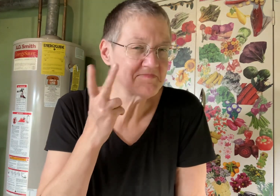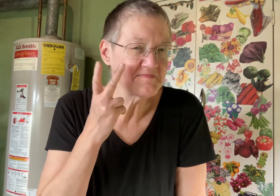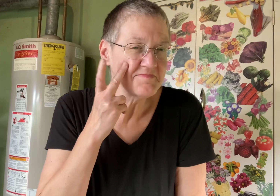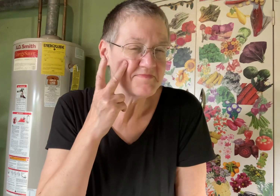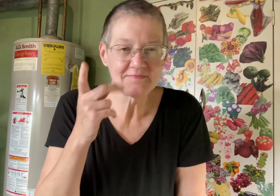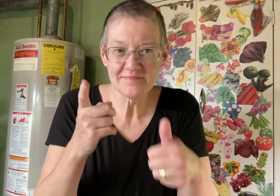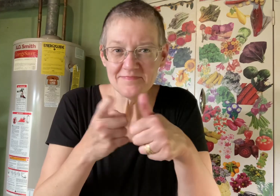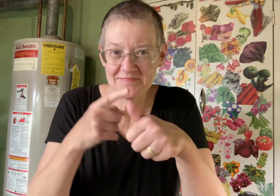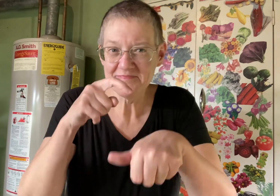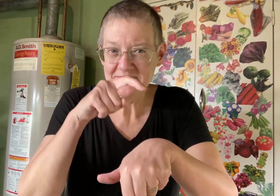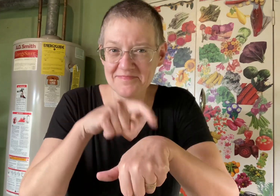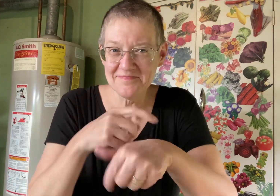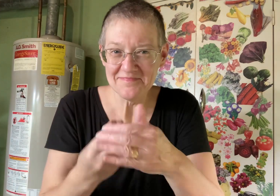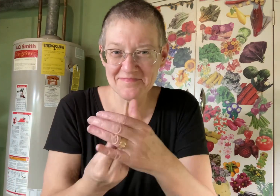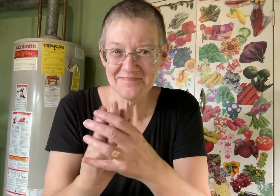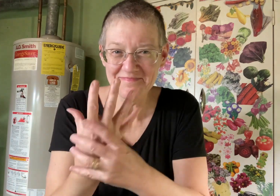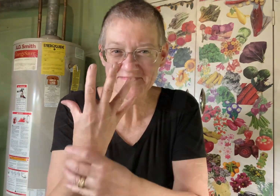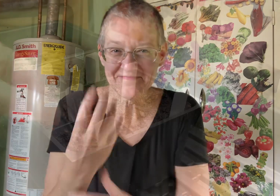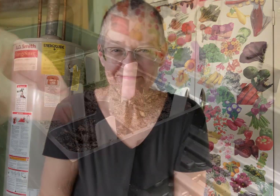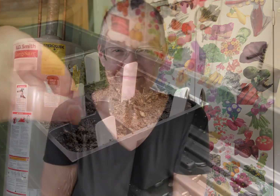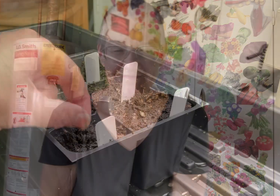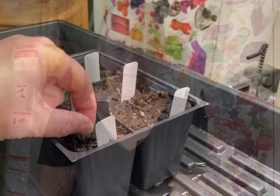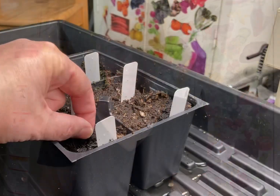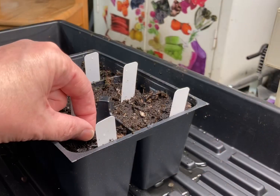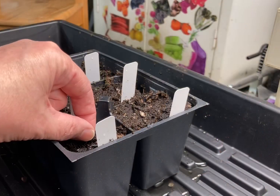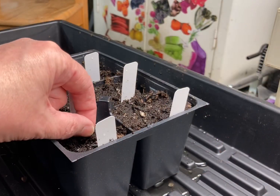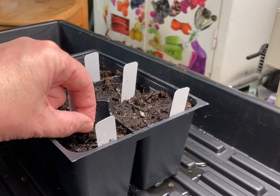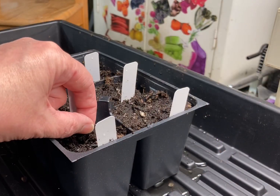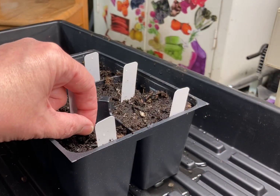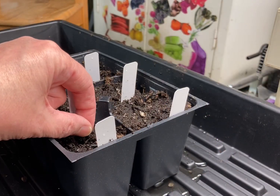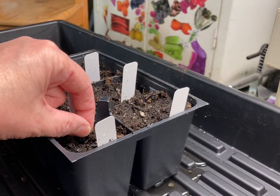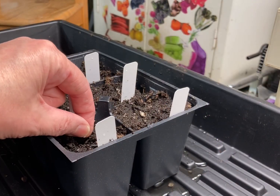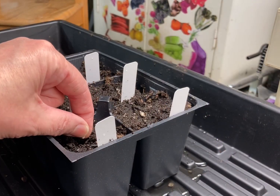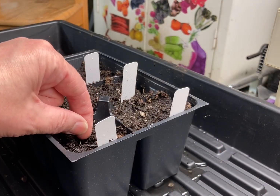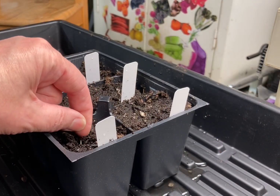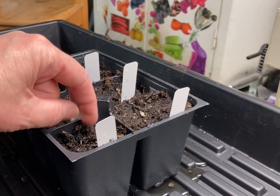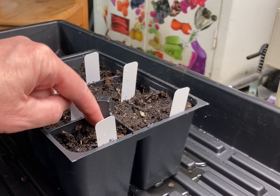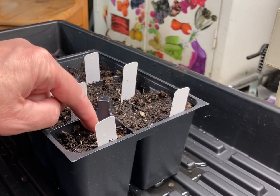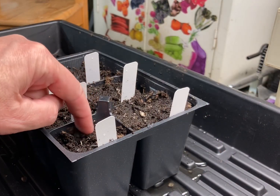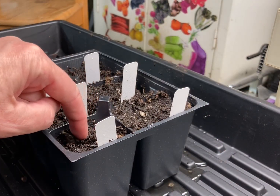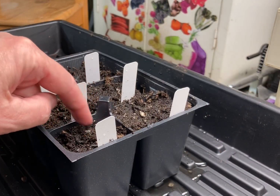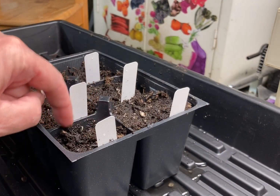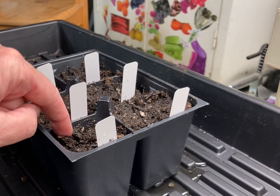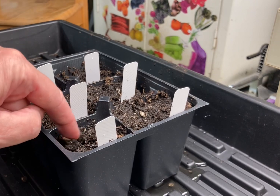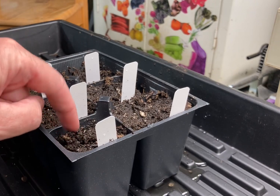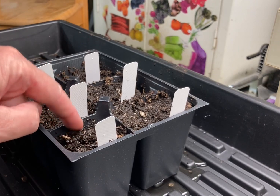Ace 55? We'll see. This is my first time to grow them.